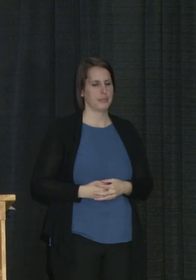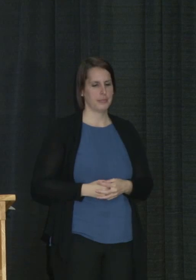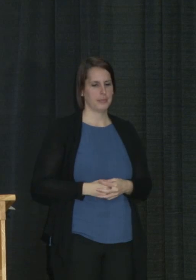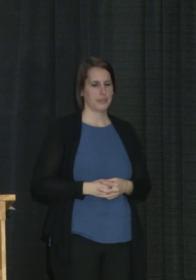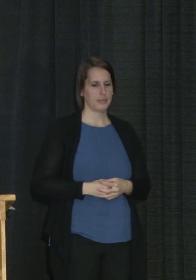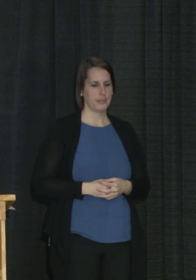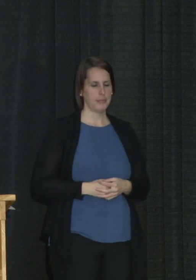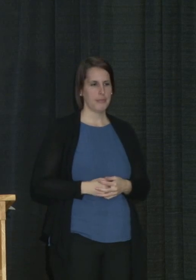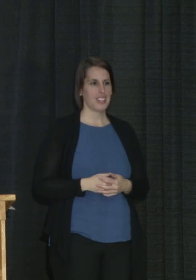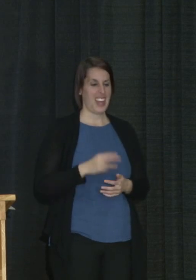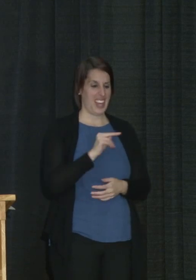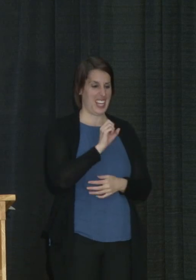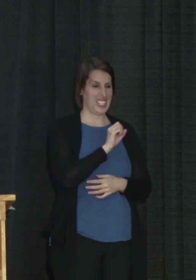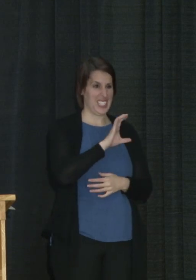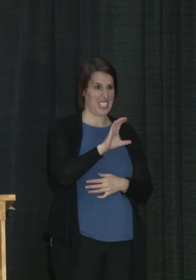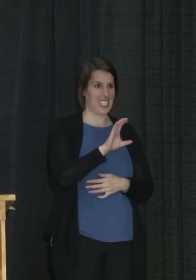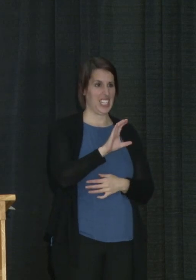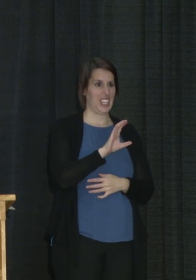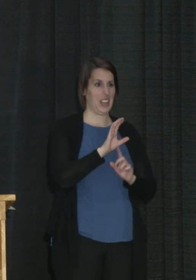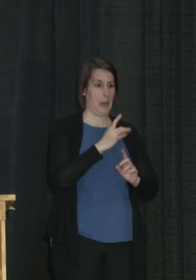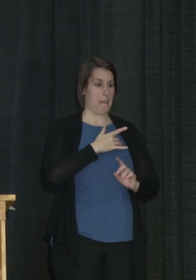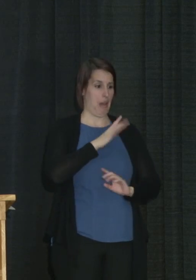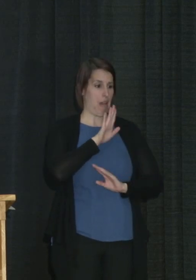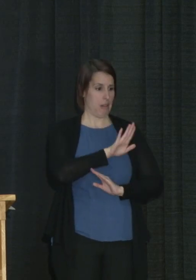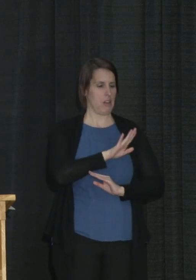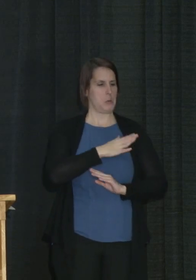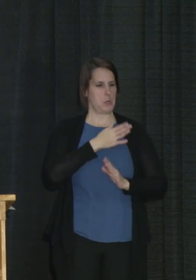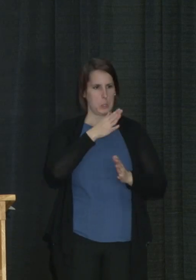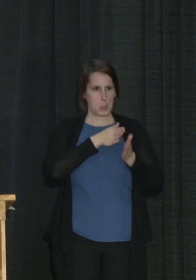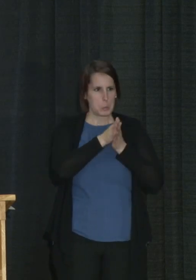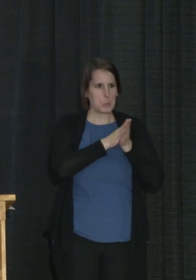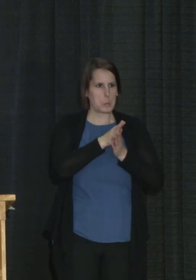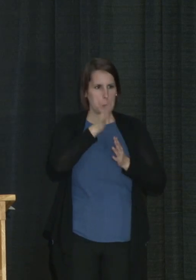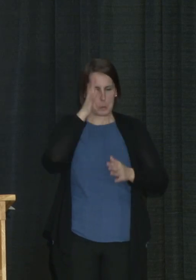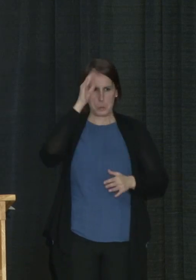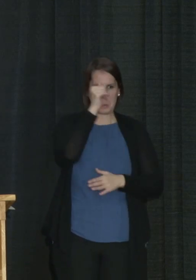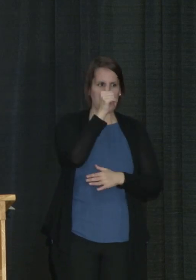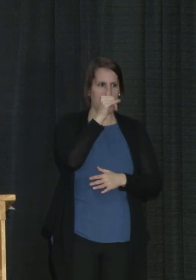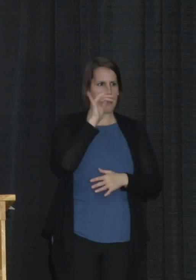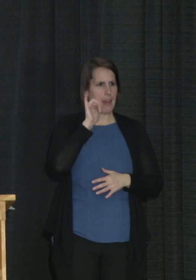determination and perseverance it takes to make life better for yourself and others through learning.